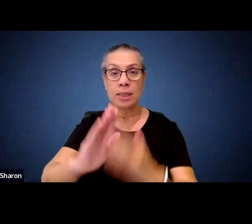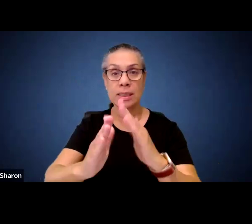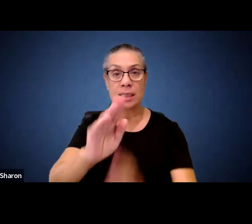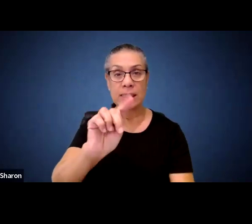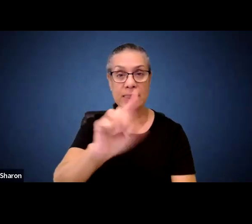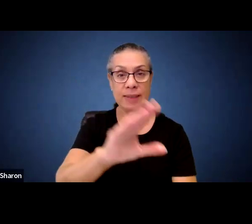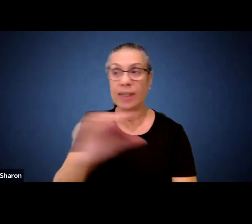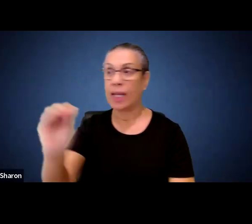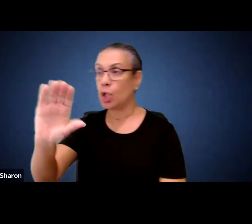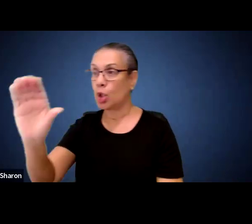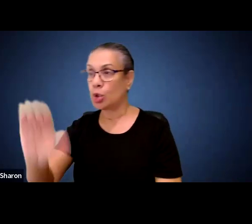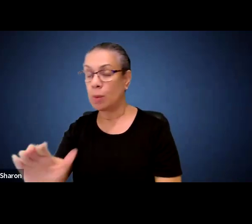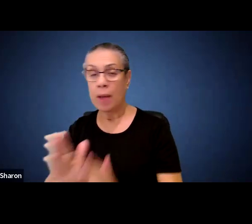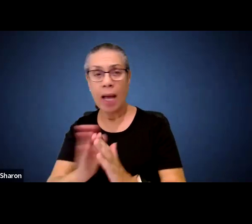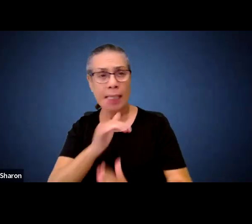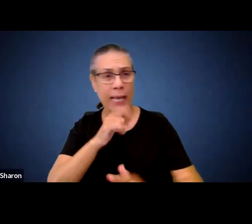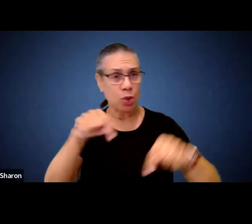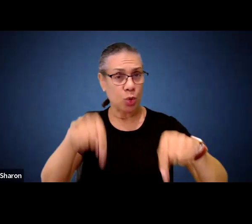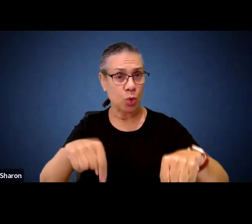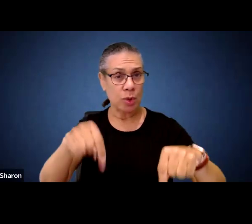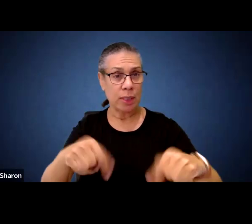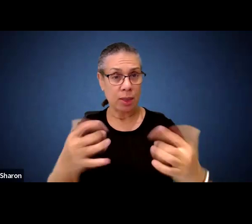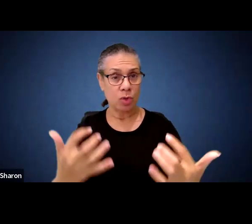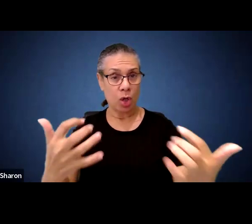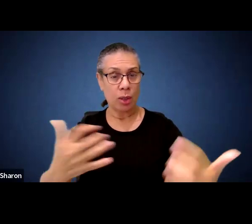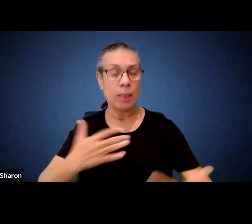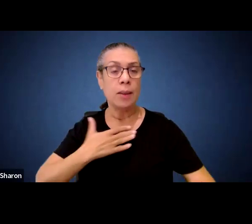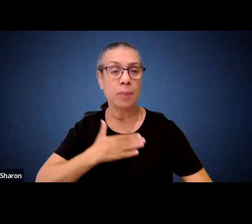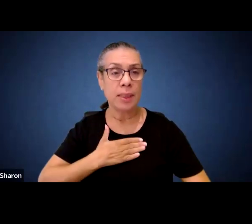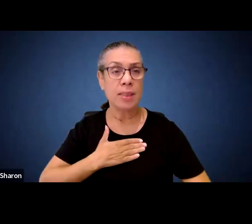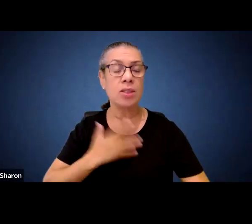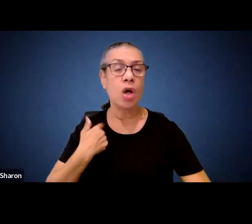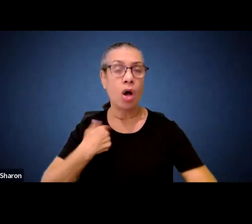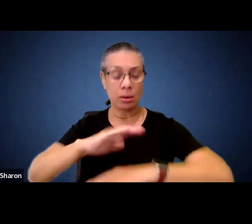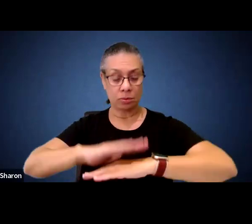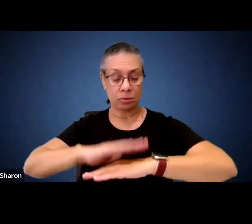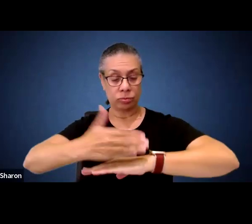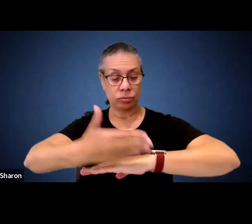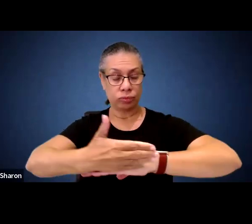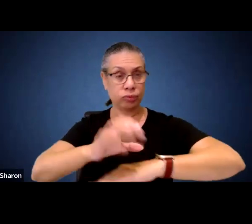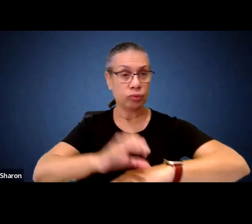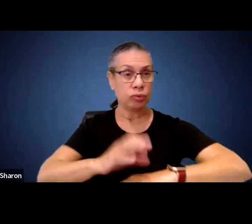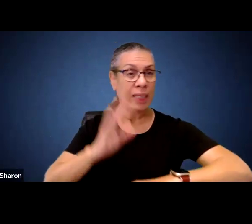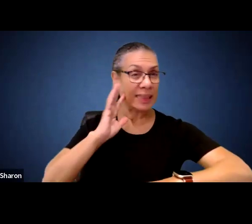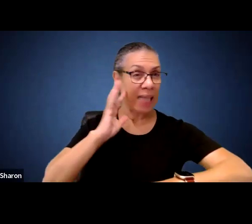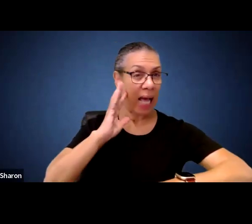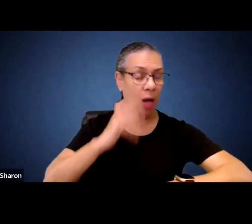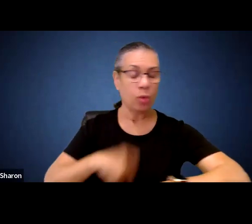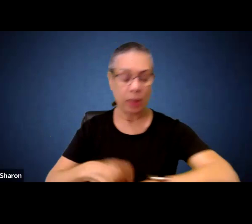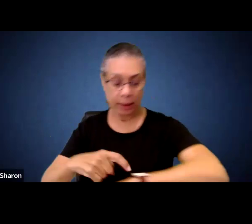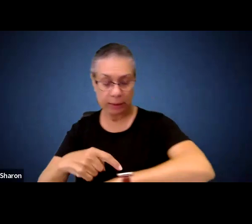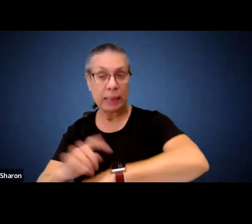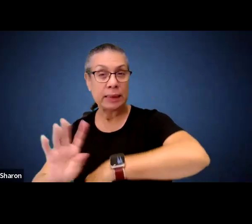to ask everyone here in the chamber to please turn off the volume on your laptops or other devices so it does